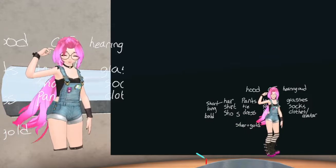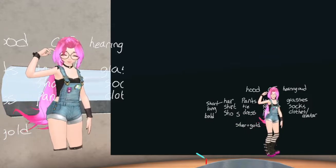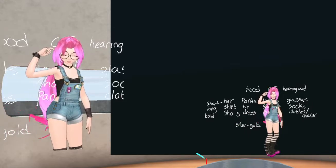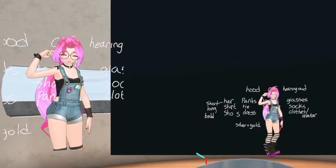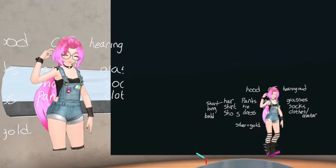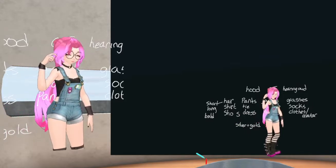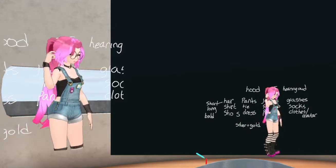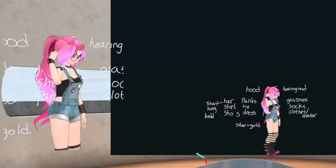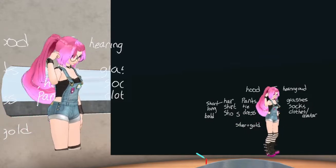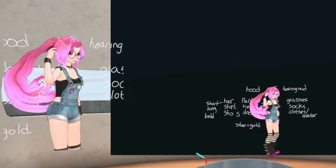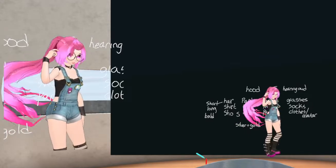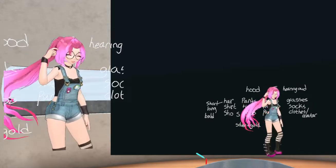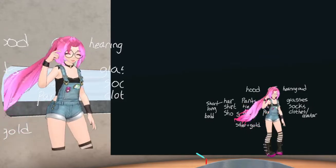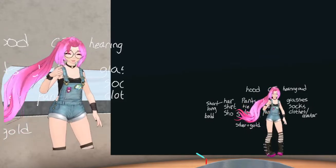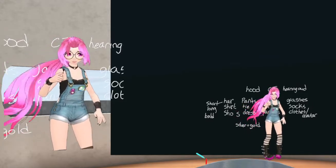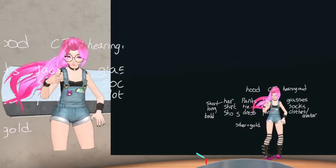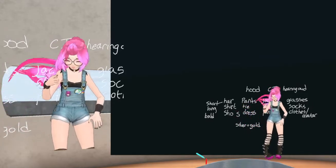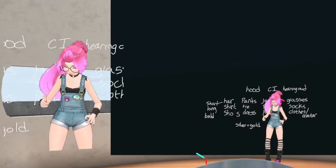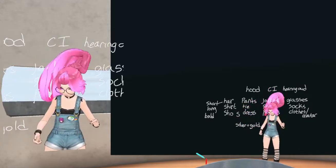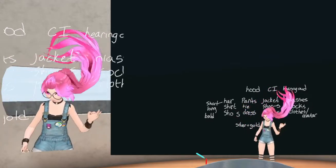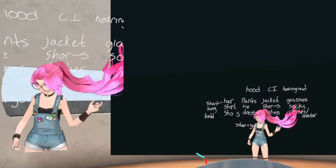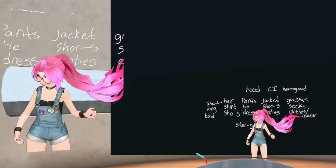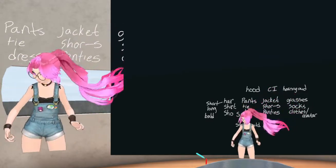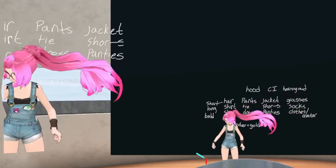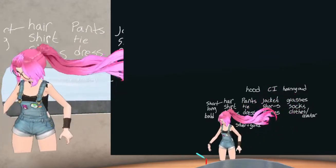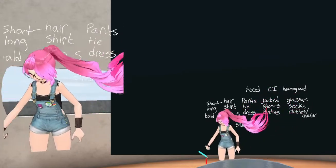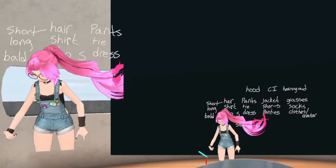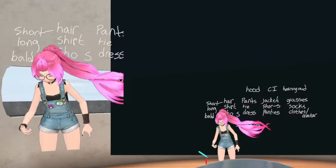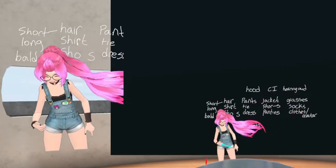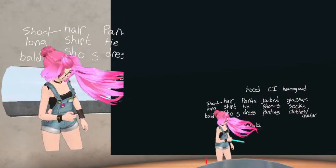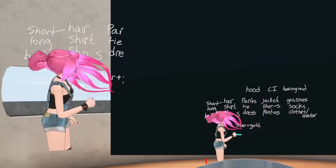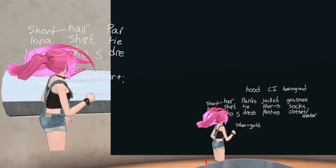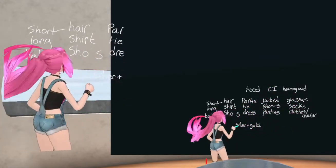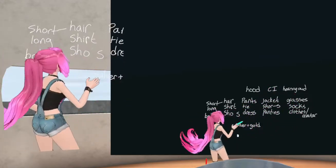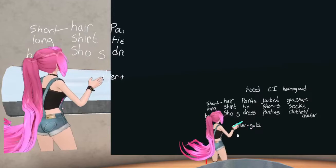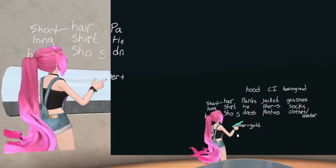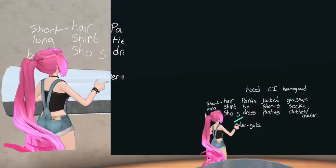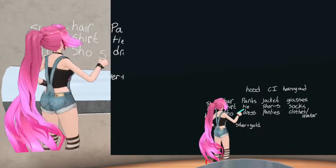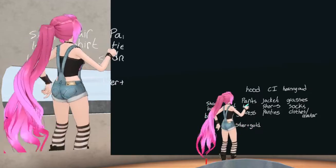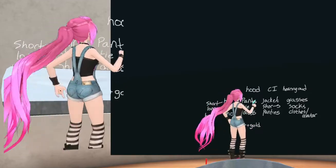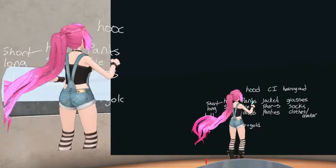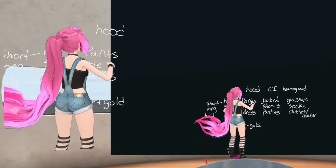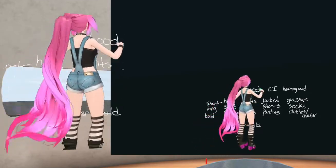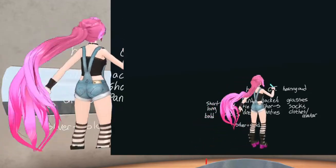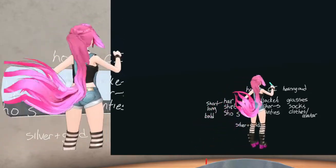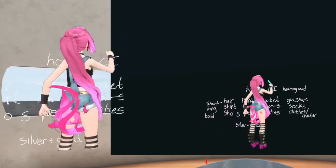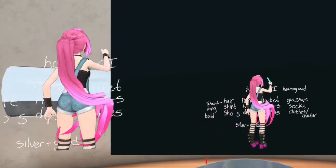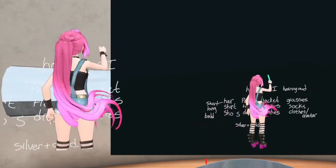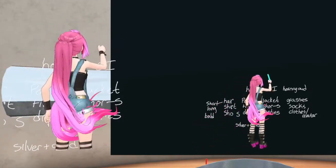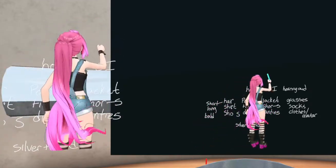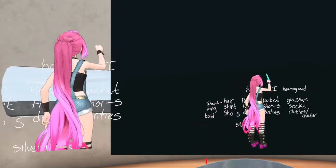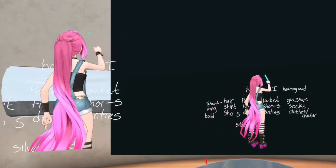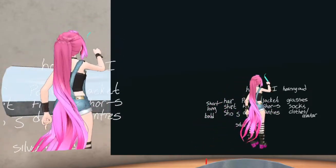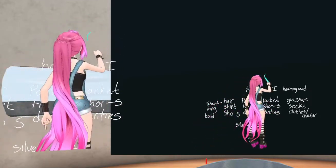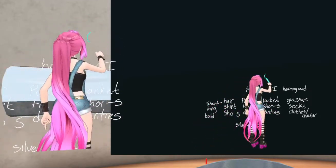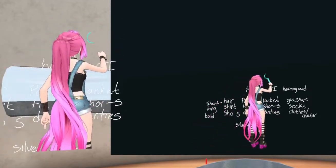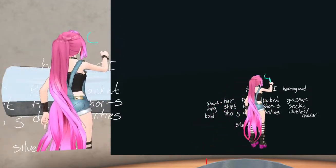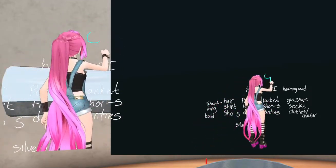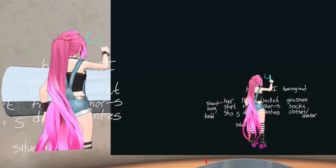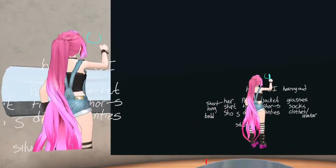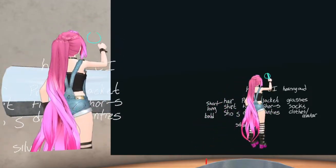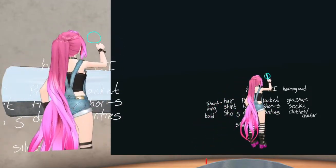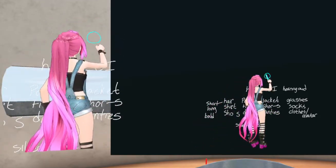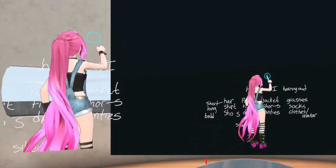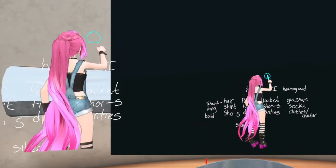tap. Yep, because the way that cochlear implants are shaped, if you don't know, it's like you've